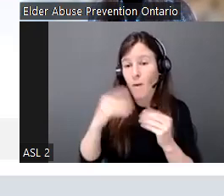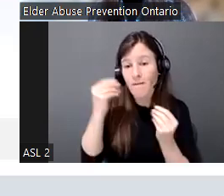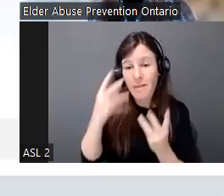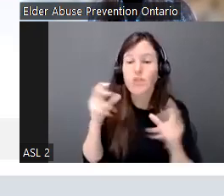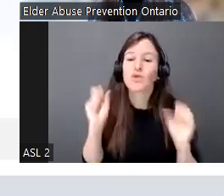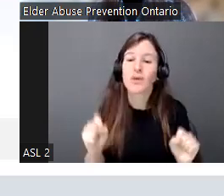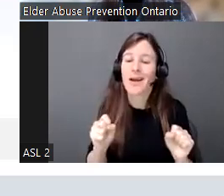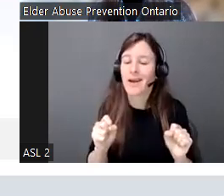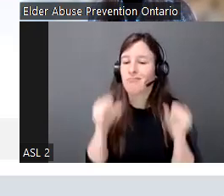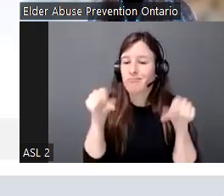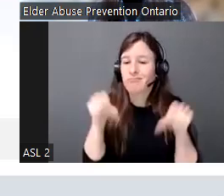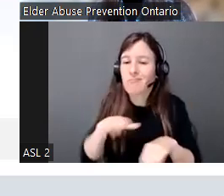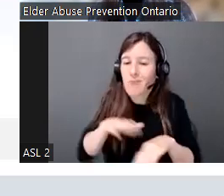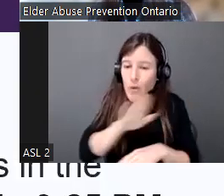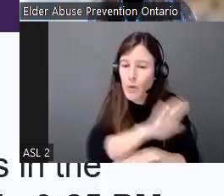connected.